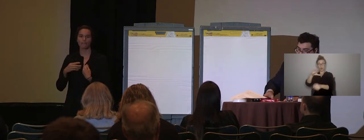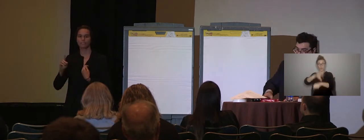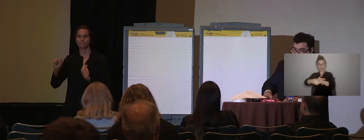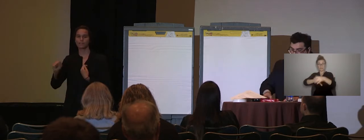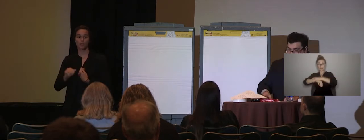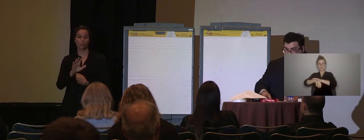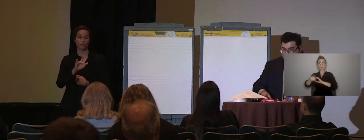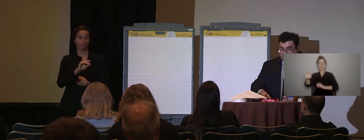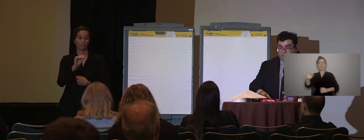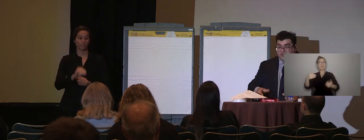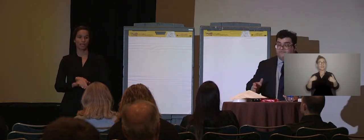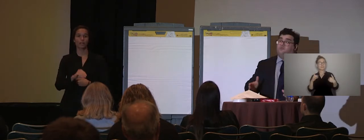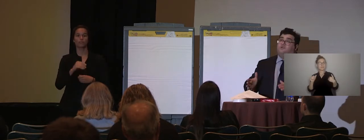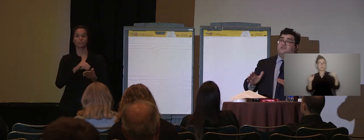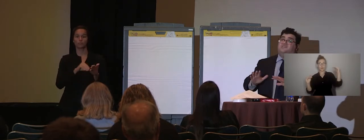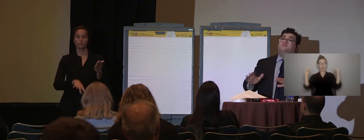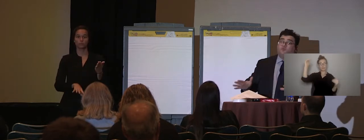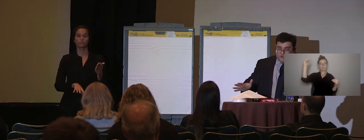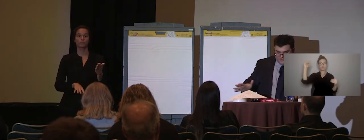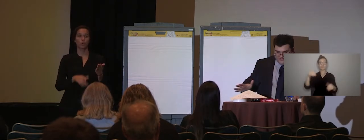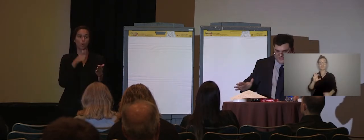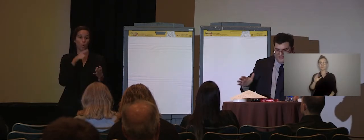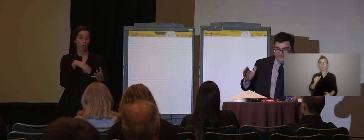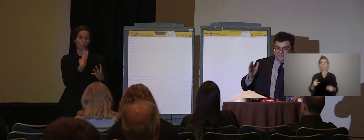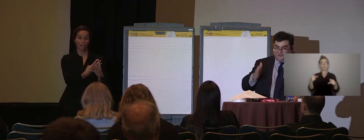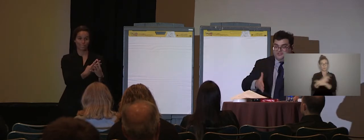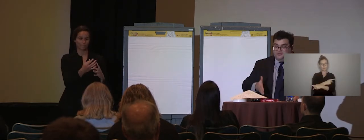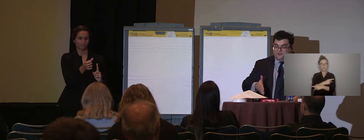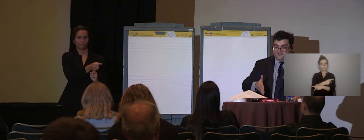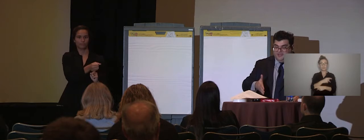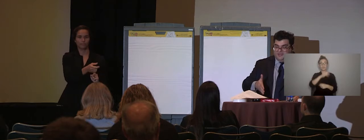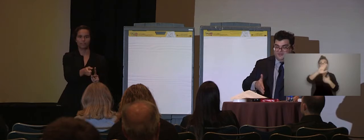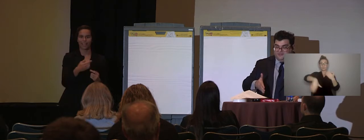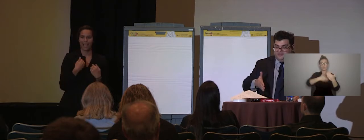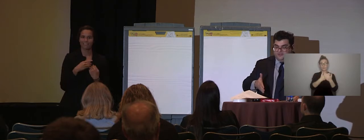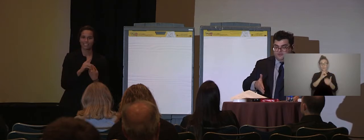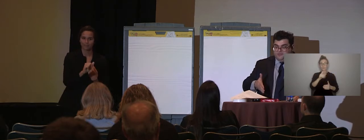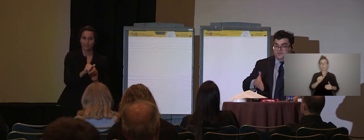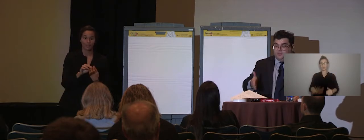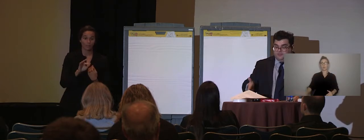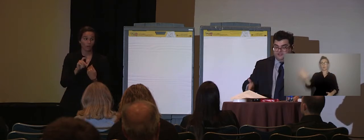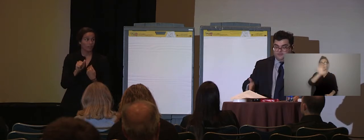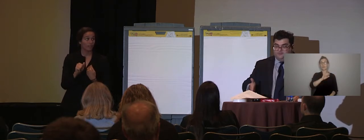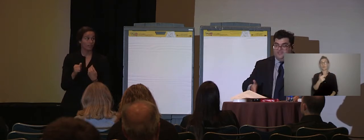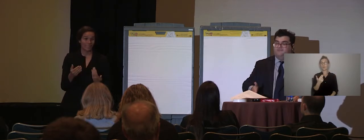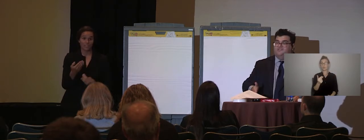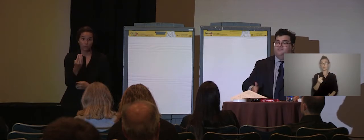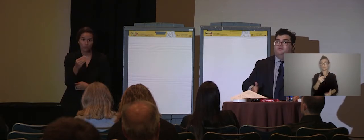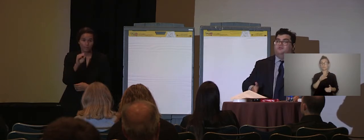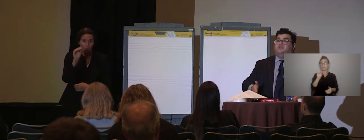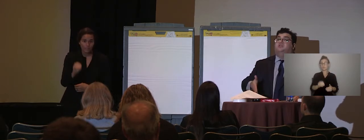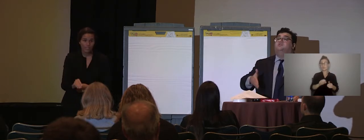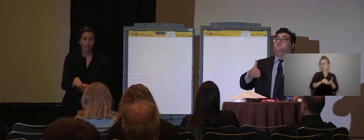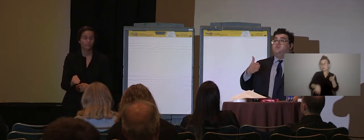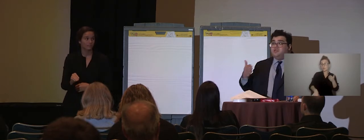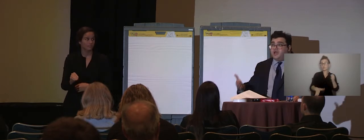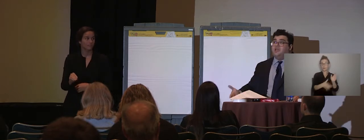disability. In Florida, it's even worse. 13% of students in public schools have a